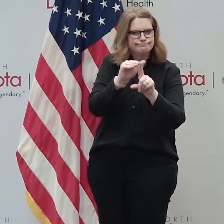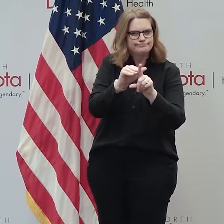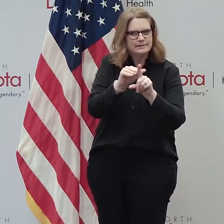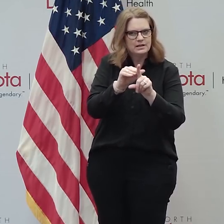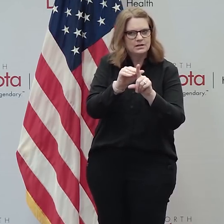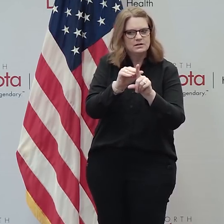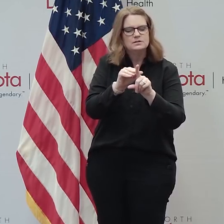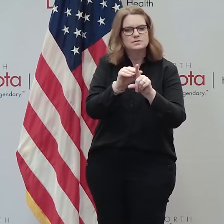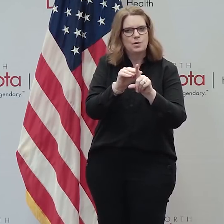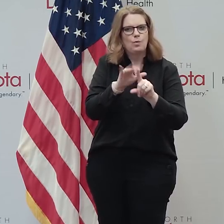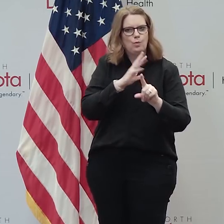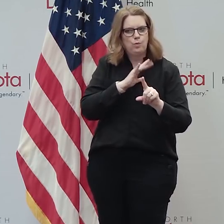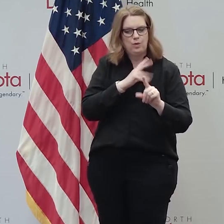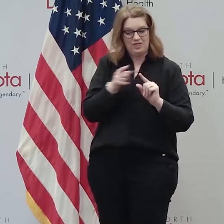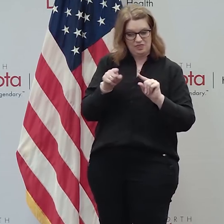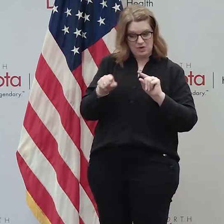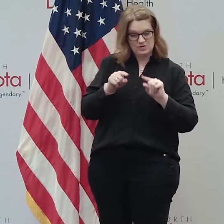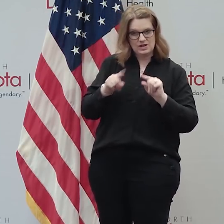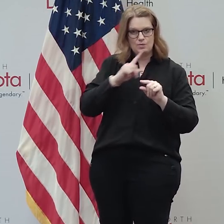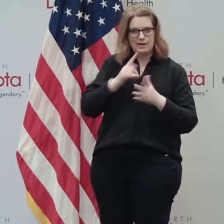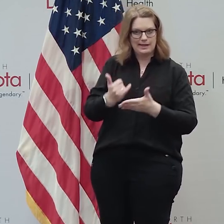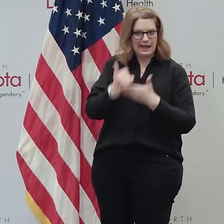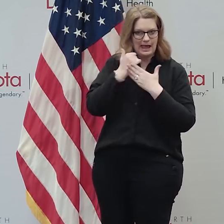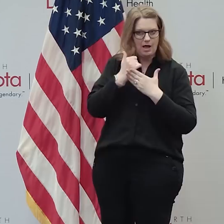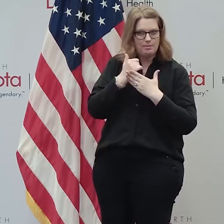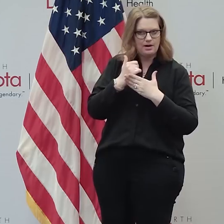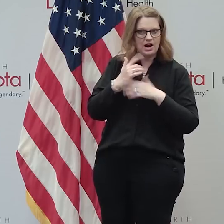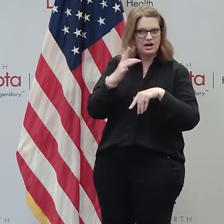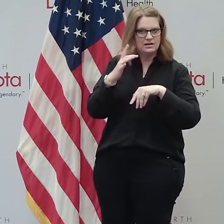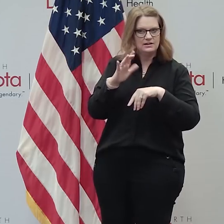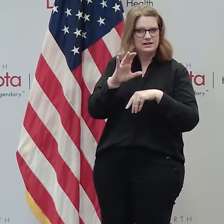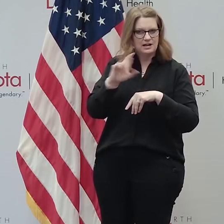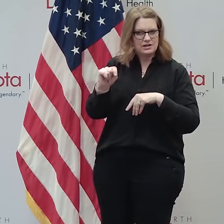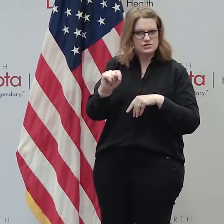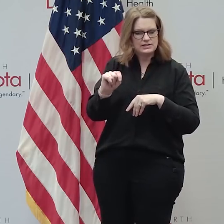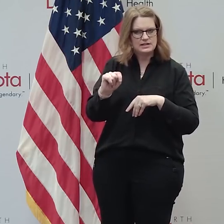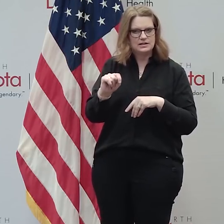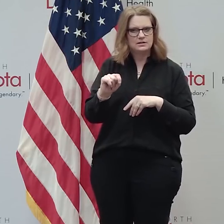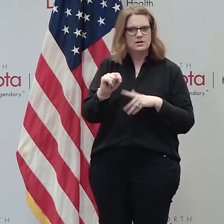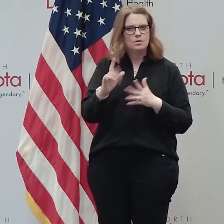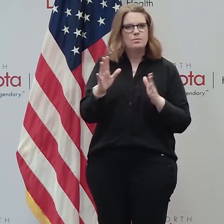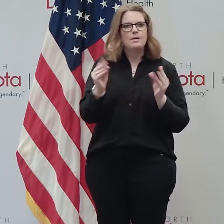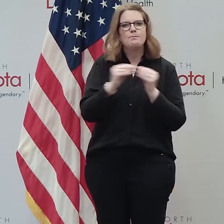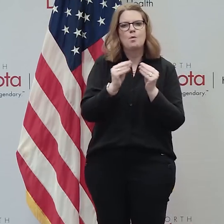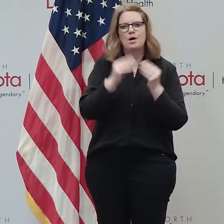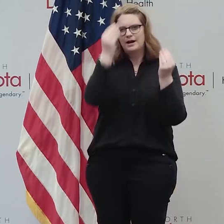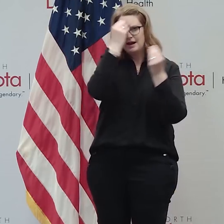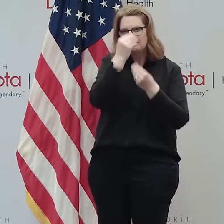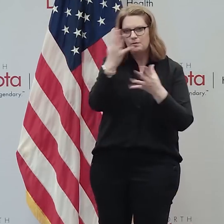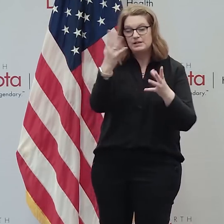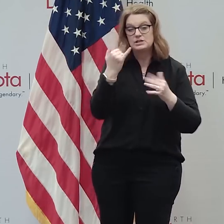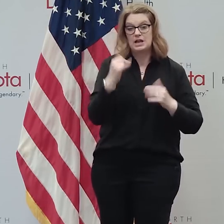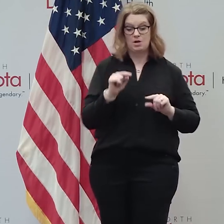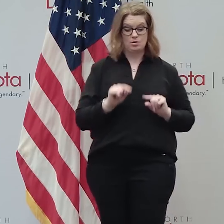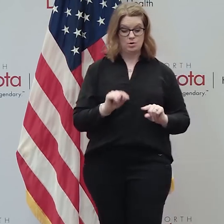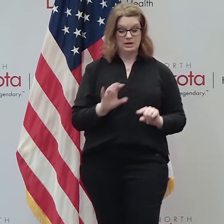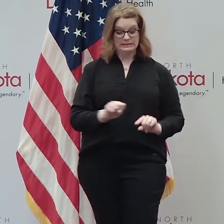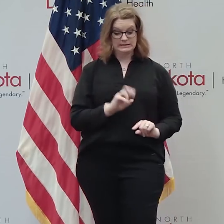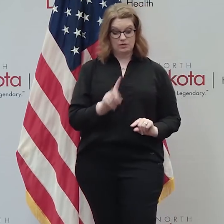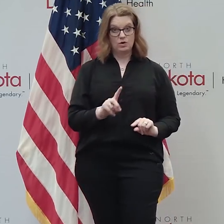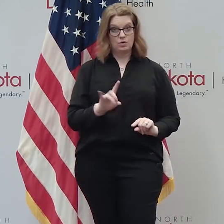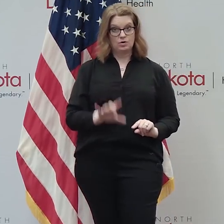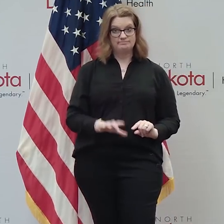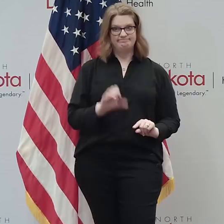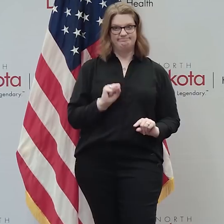really complement our contact tracing going forward. We're going to keep you posted on that. As you know, South Dakota has already adopted